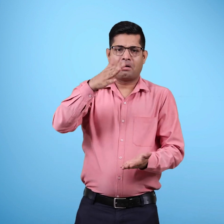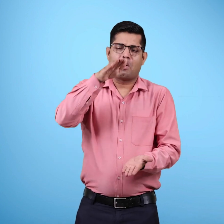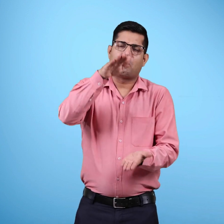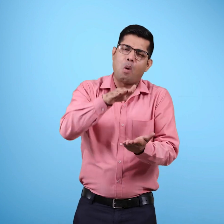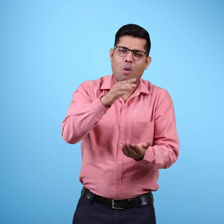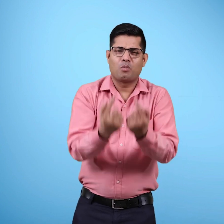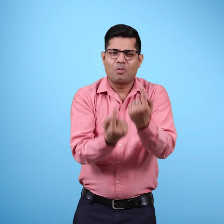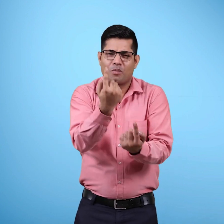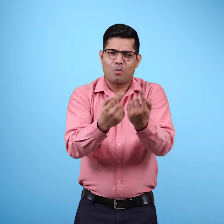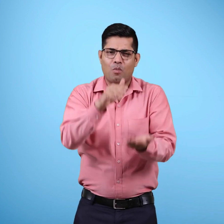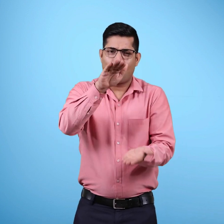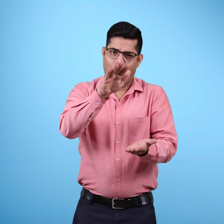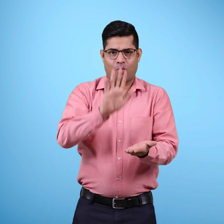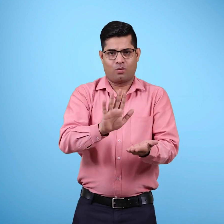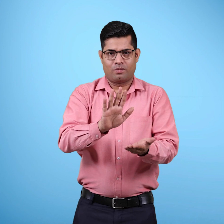They are usually short